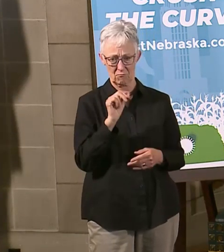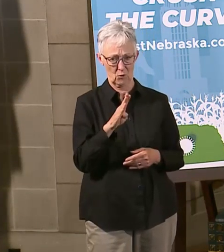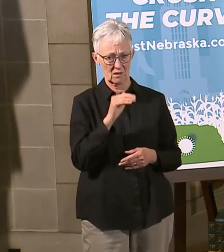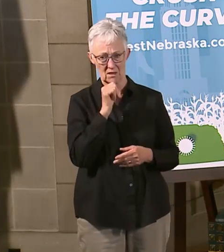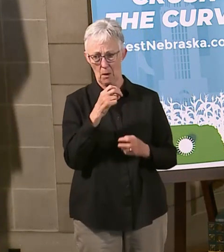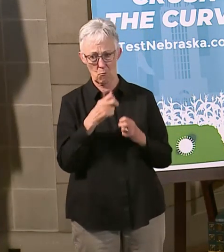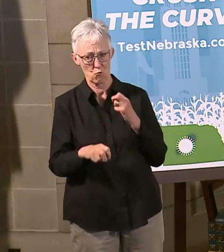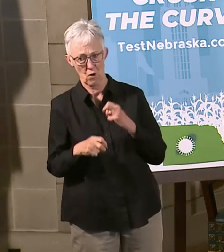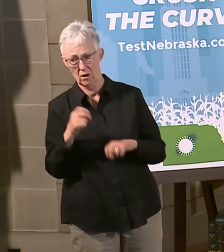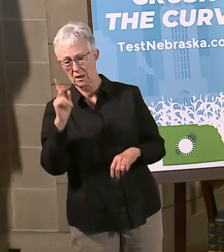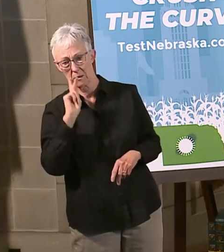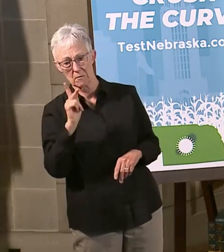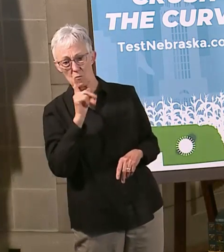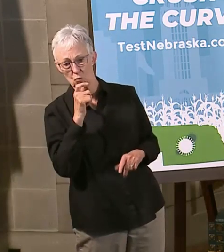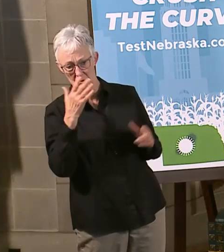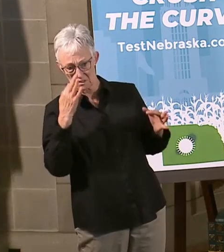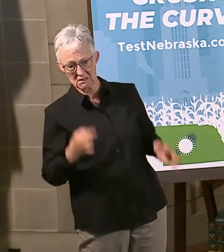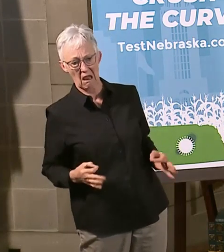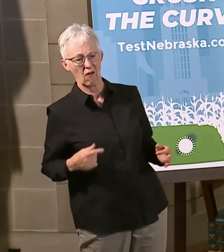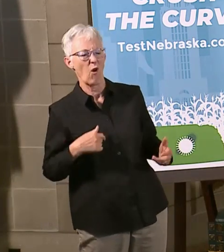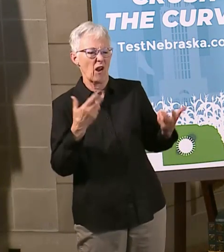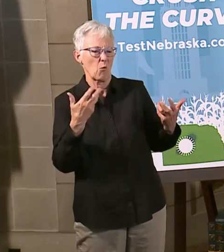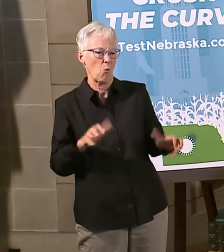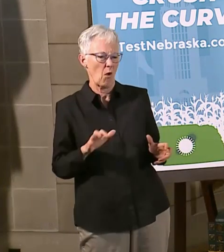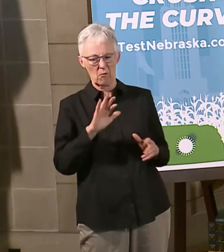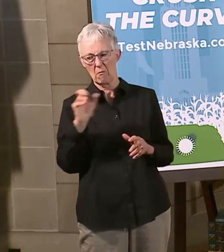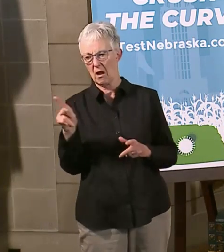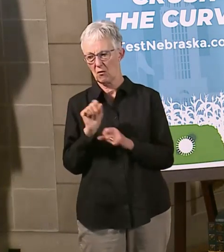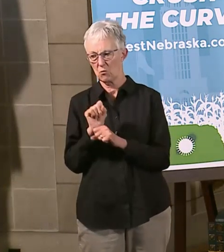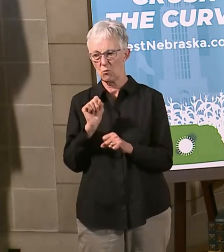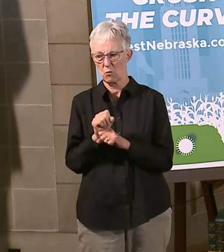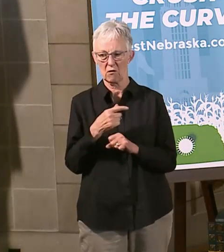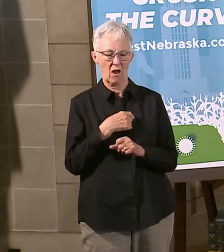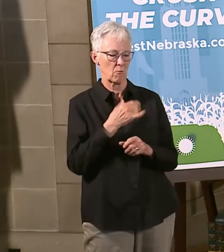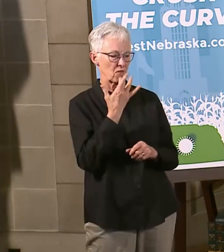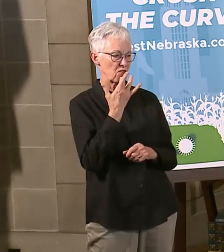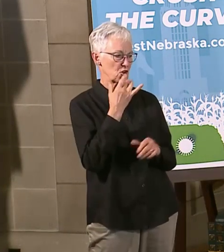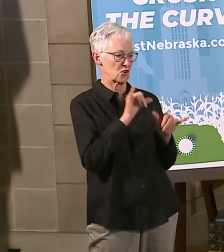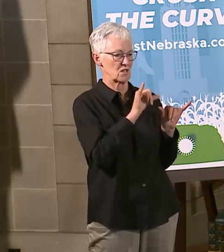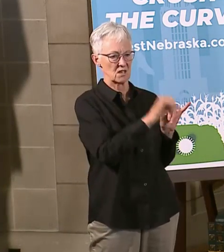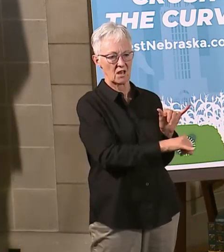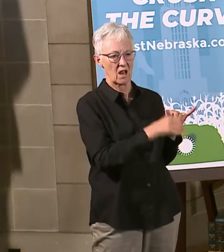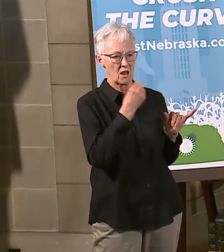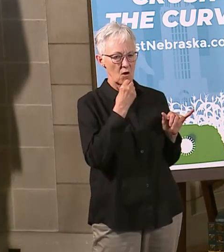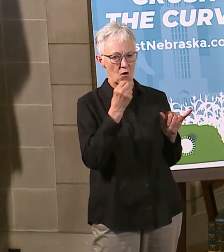people choose to try and stay home and collect benefits, they're not gonna be able to do that if they're offered a job.